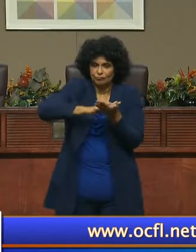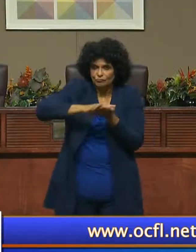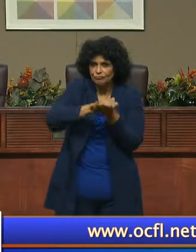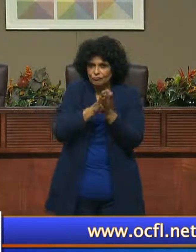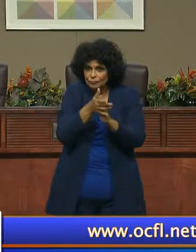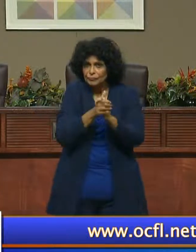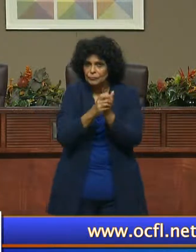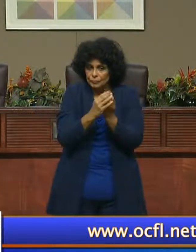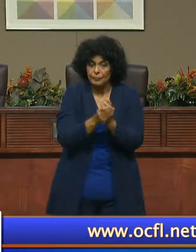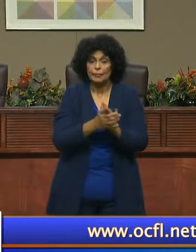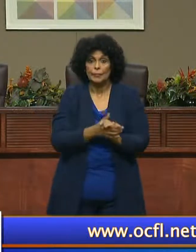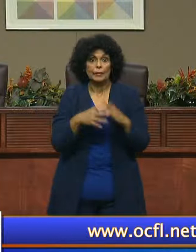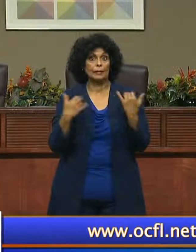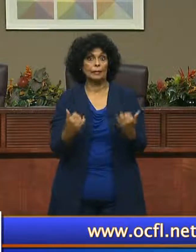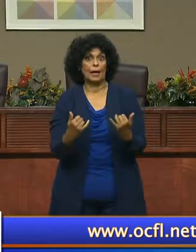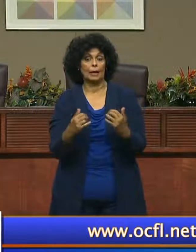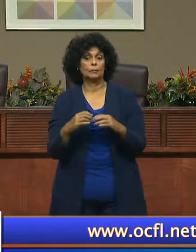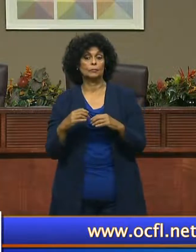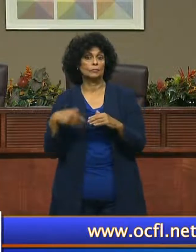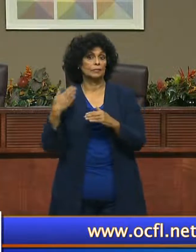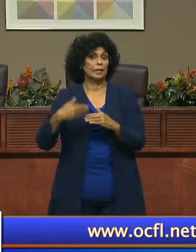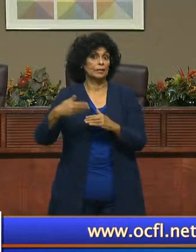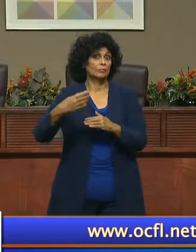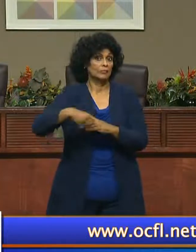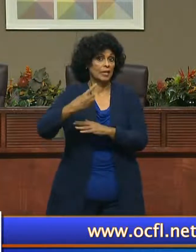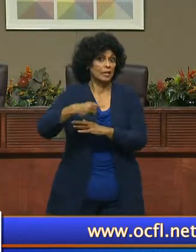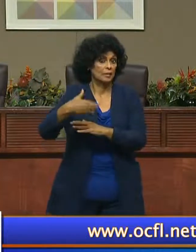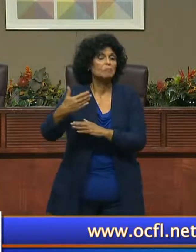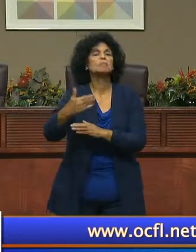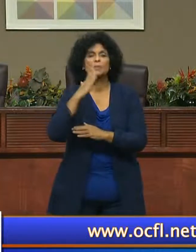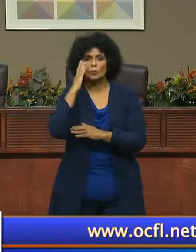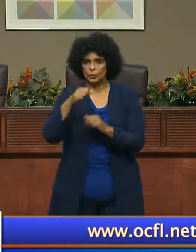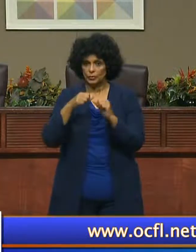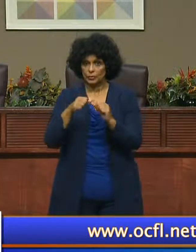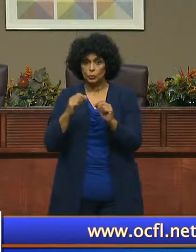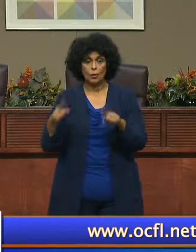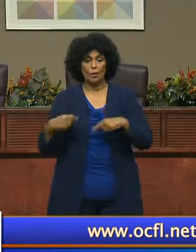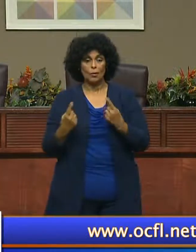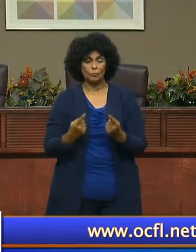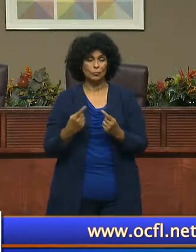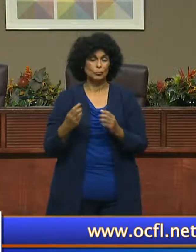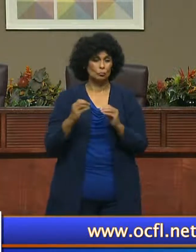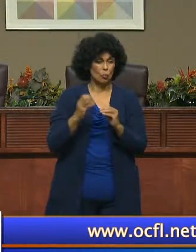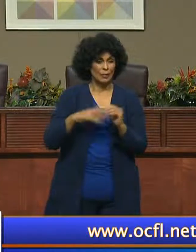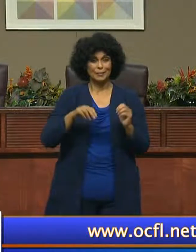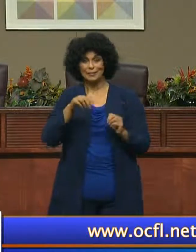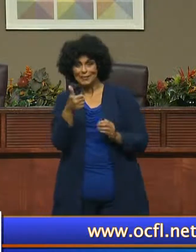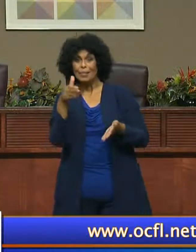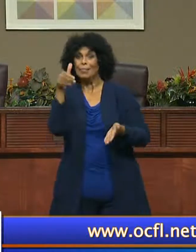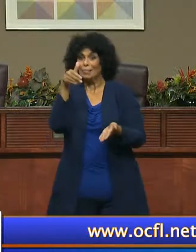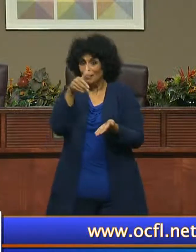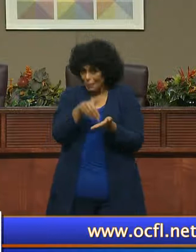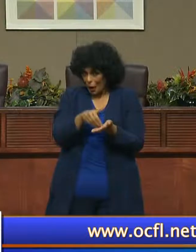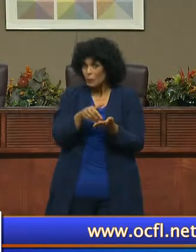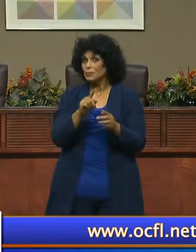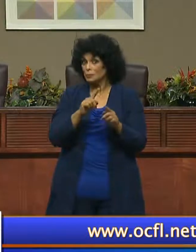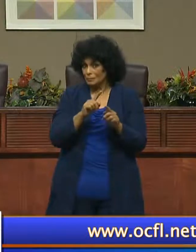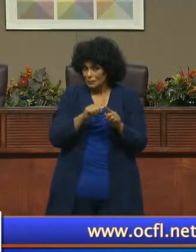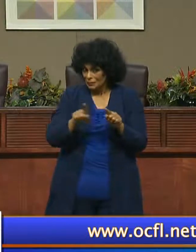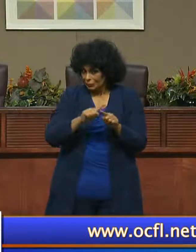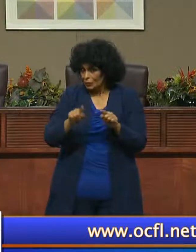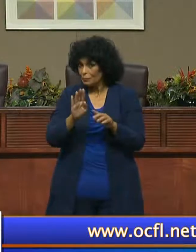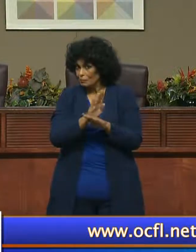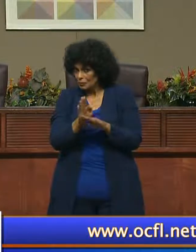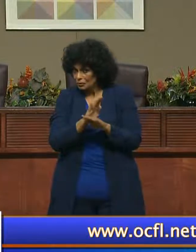few days, over 10,000 businesses have registered to receive additional free PPE.